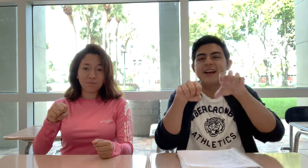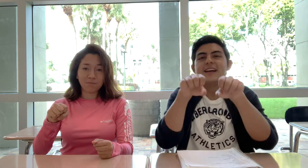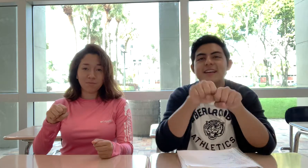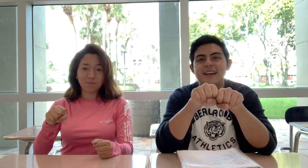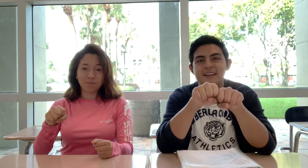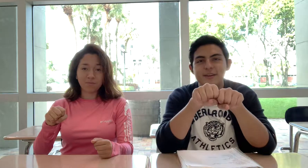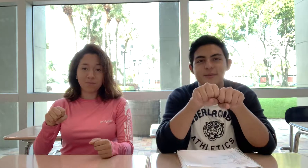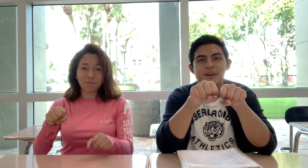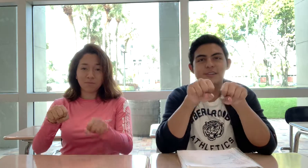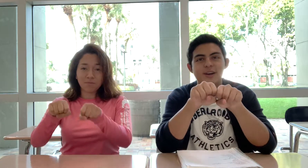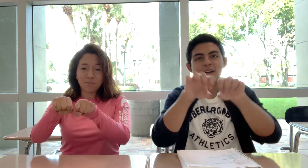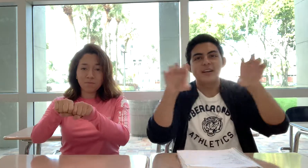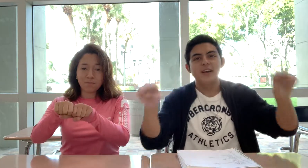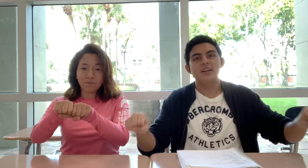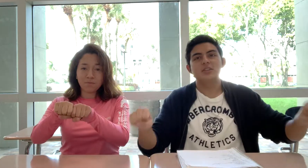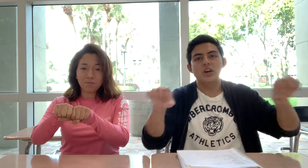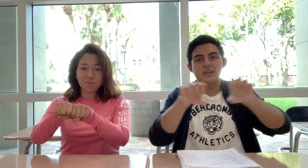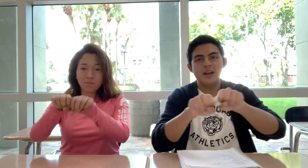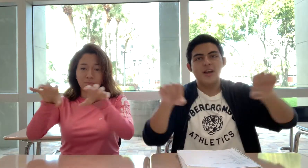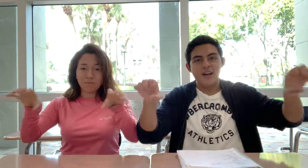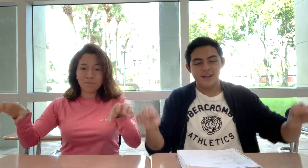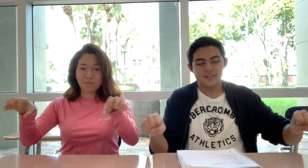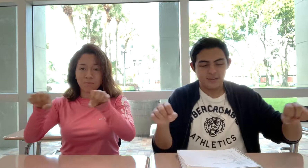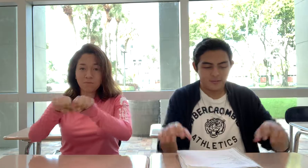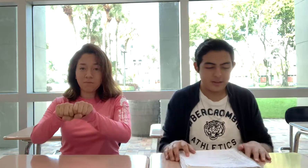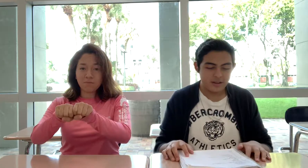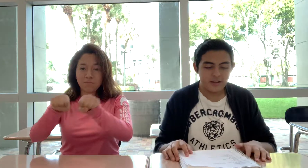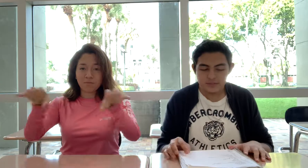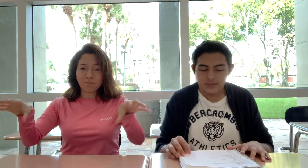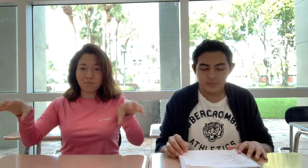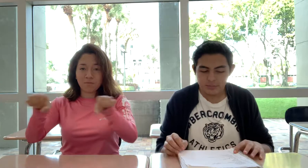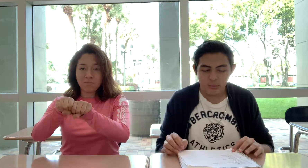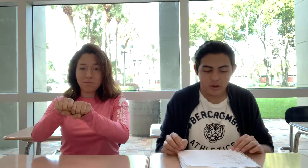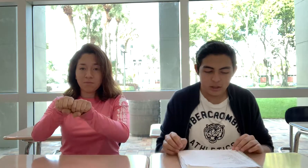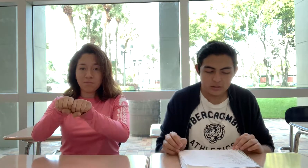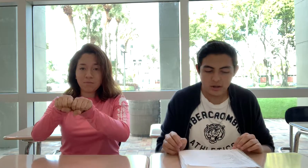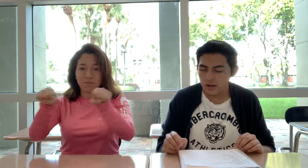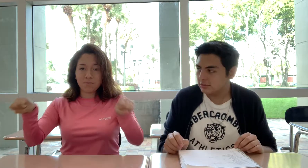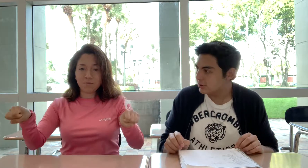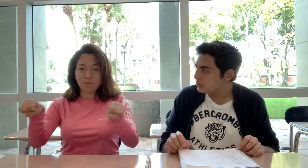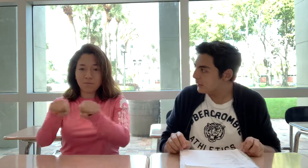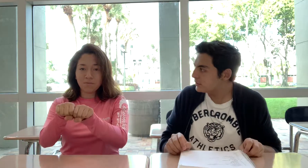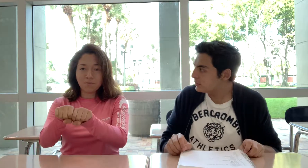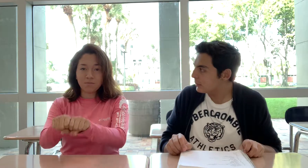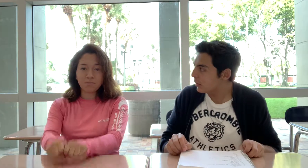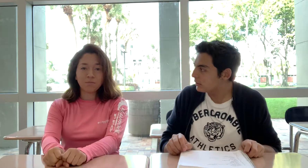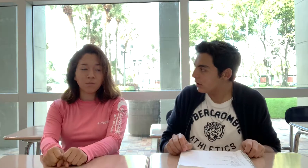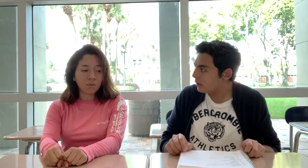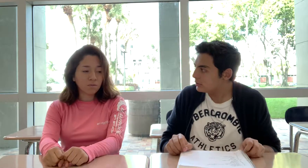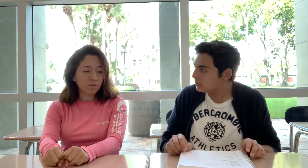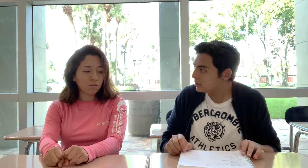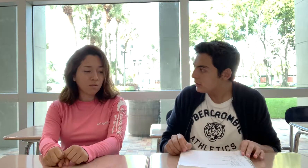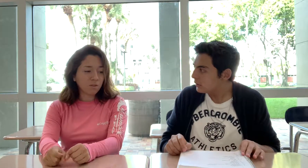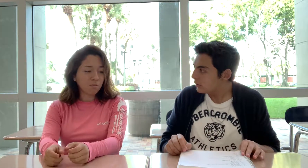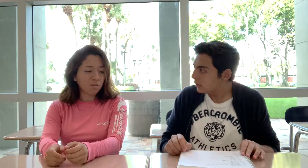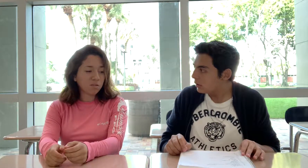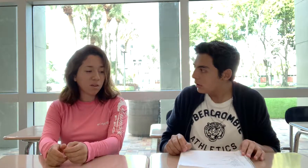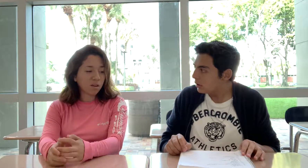Yeah. Yeah. Hot dog. Hot dog. Hot dog. I've seen people wear hot dog costumes. You've never seen people wear hot dog costumes? Not much now.